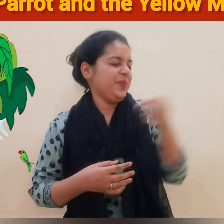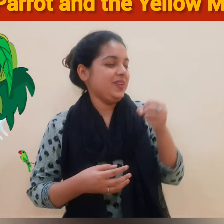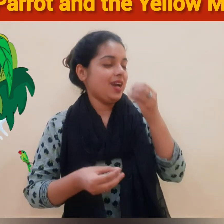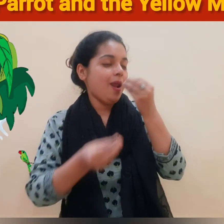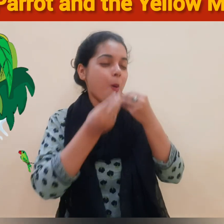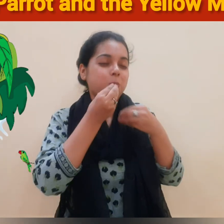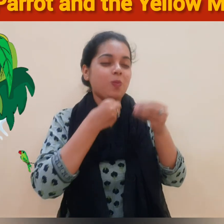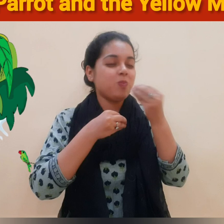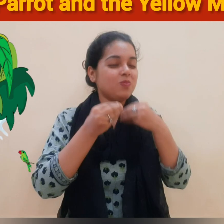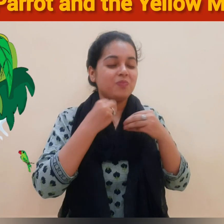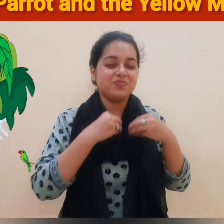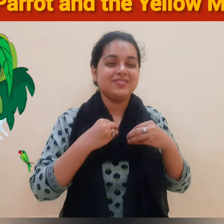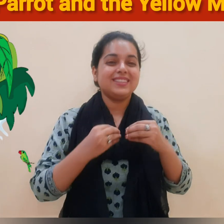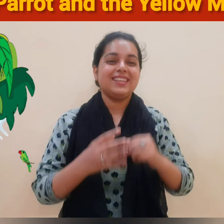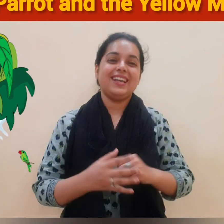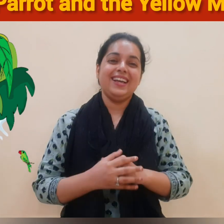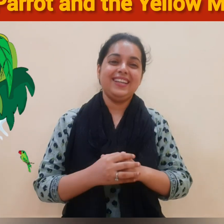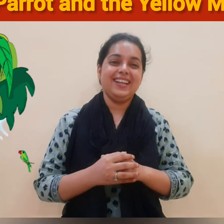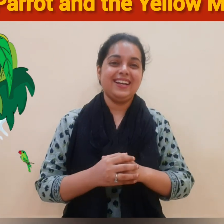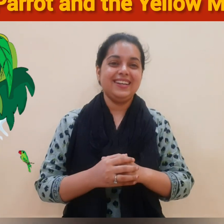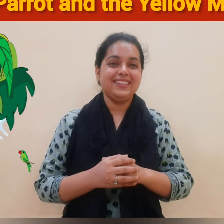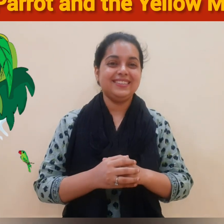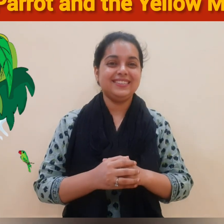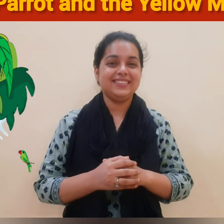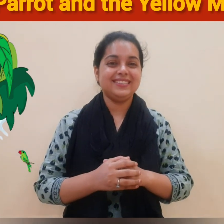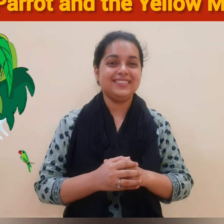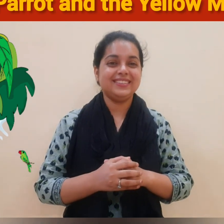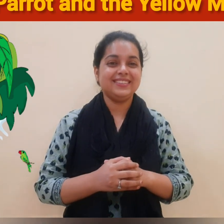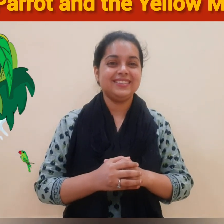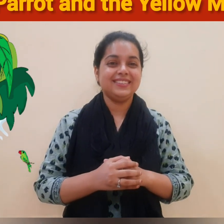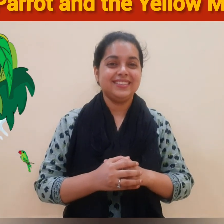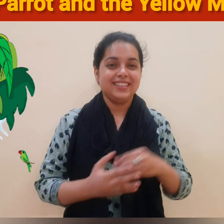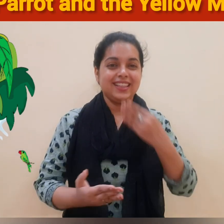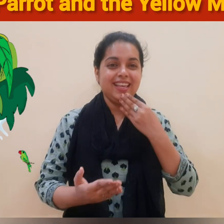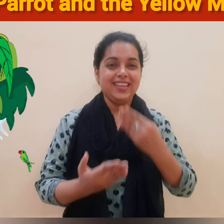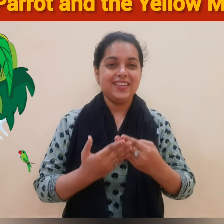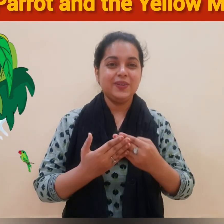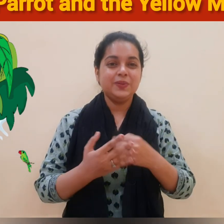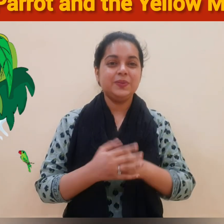Yum, yum, yum. Thank you.